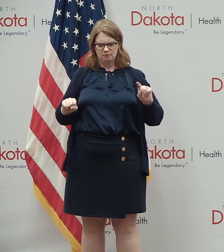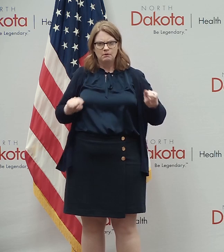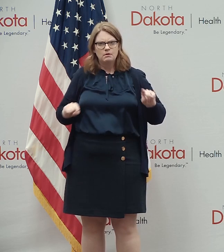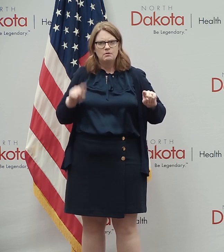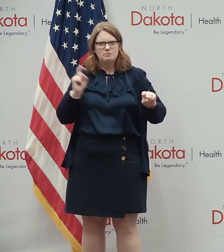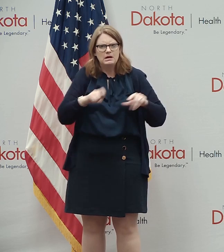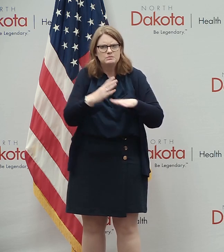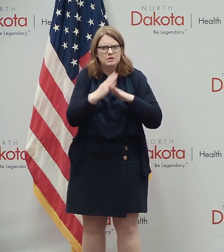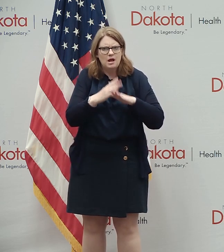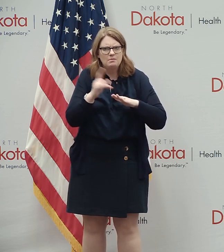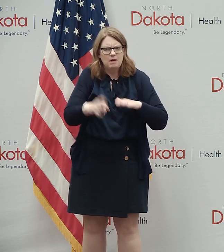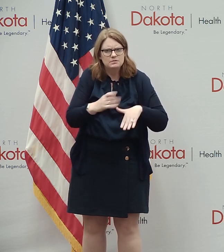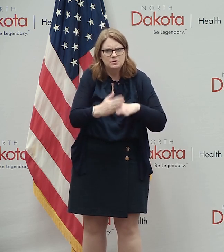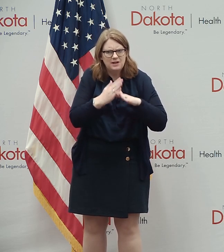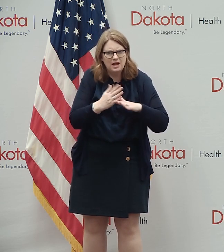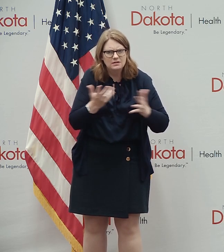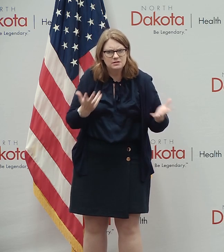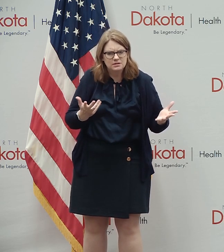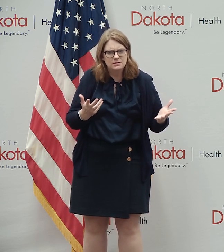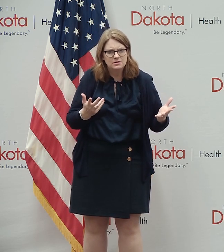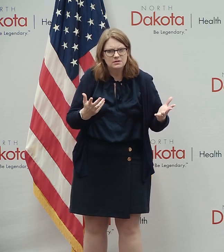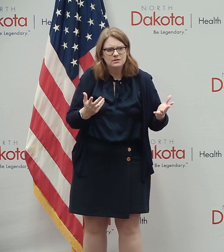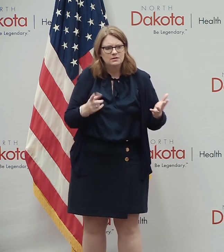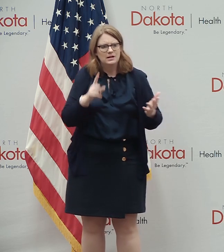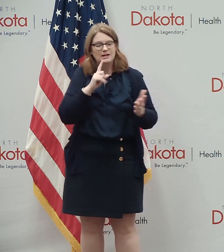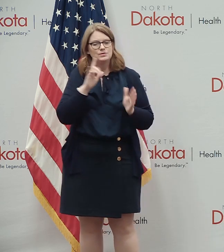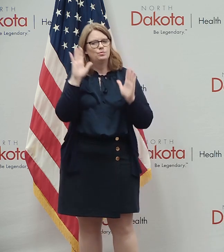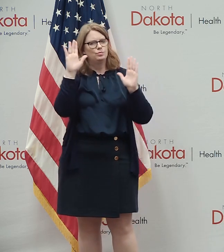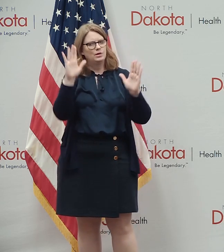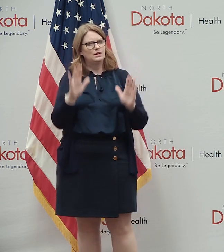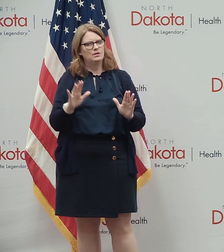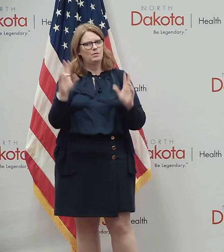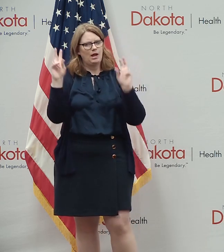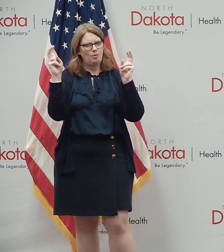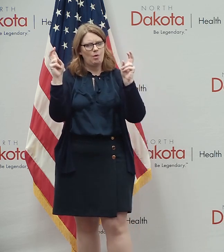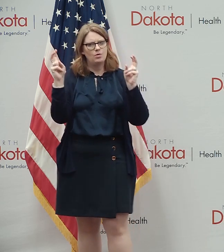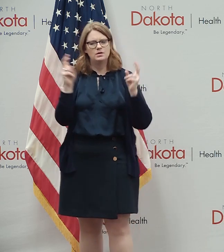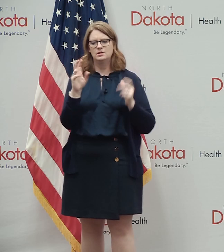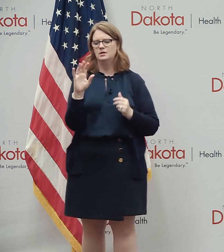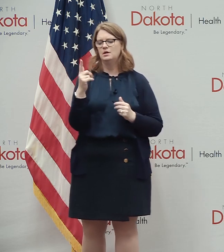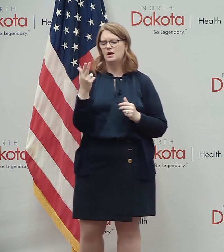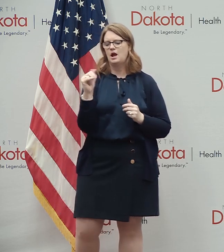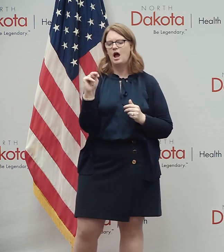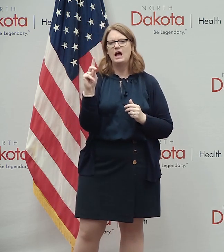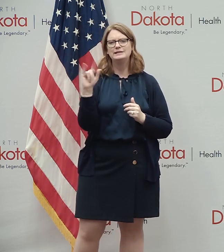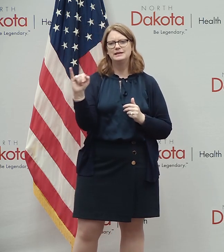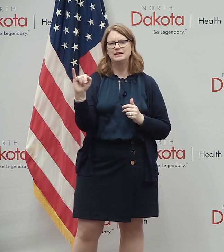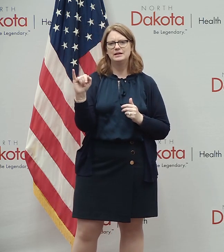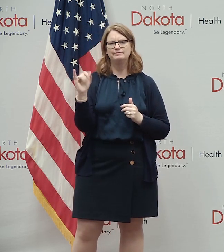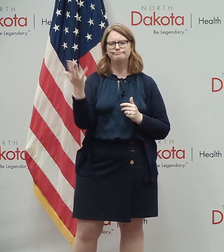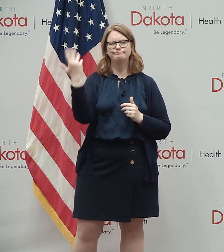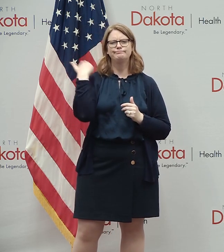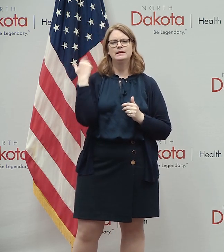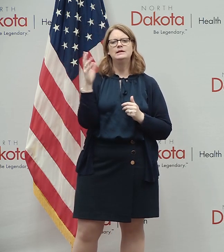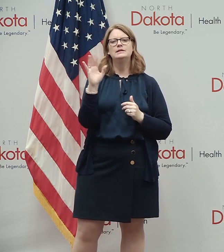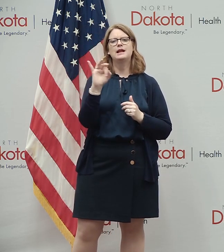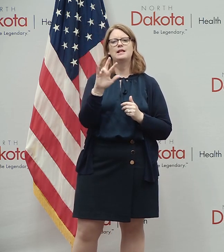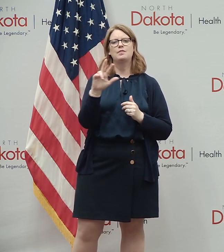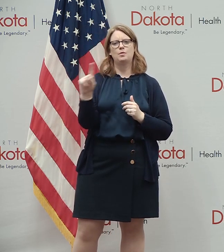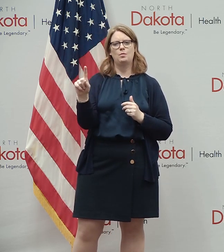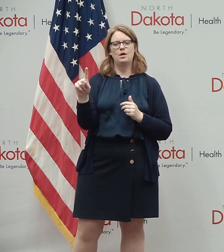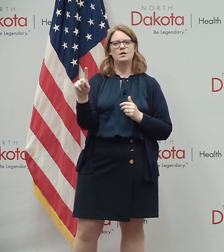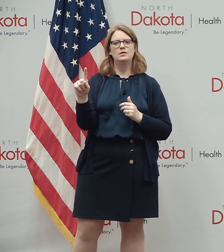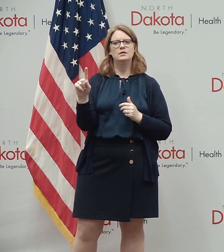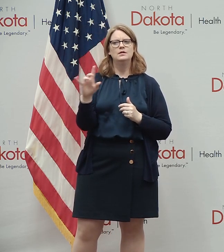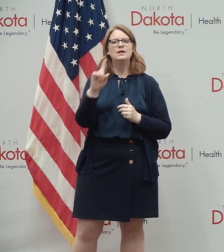most vulnerable? And there's a great quote I'd like to share from Mahatma Gandhi. He said it in 1931, but he said